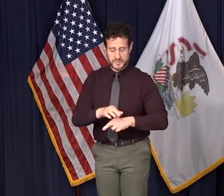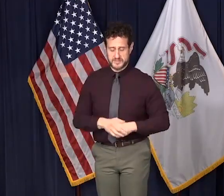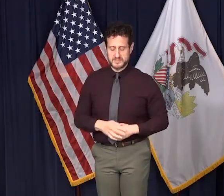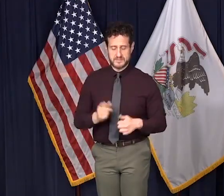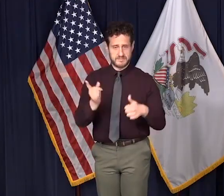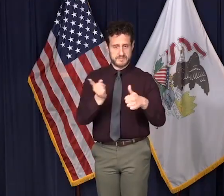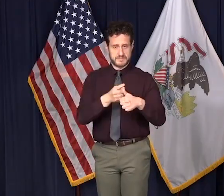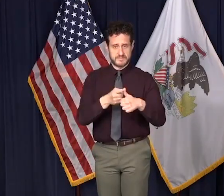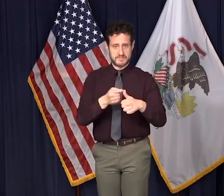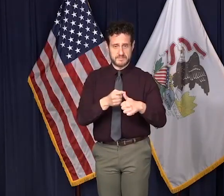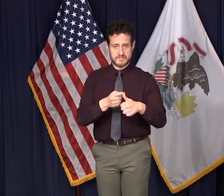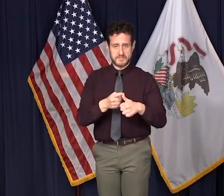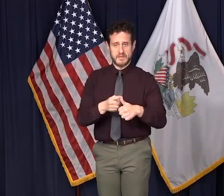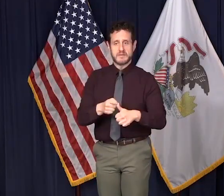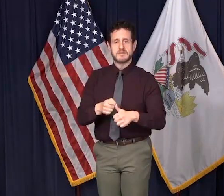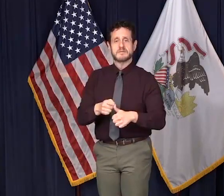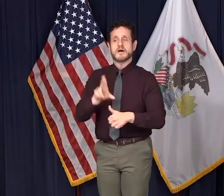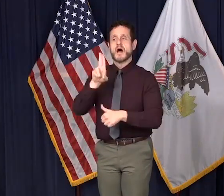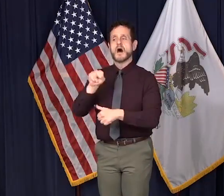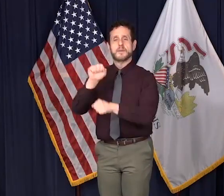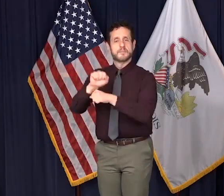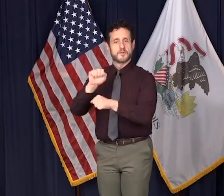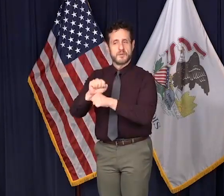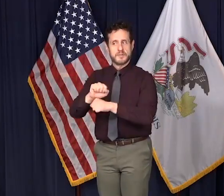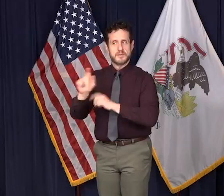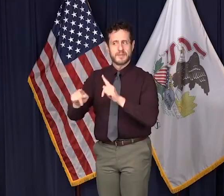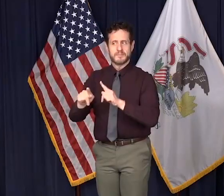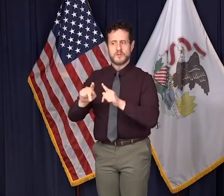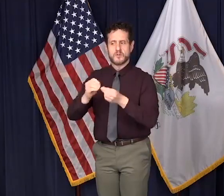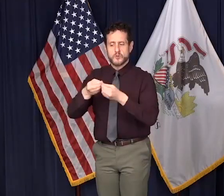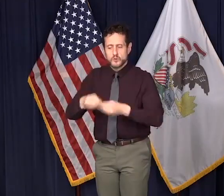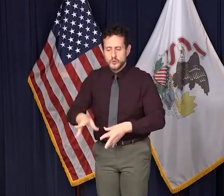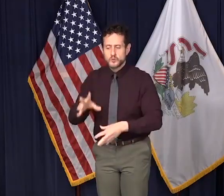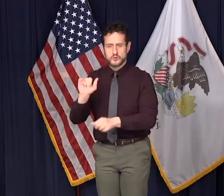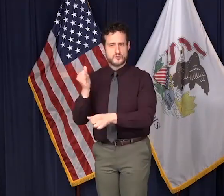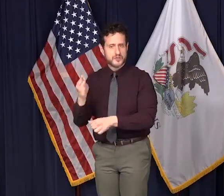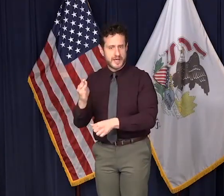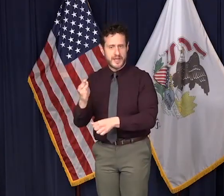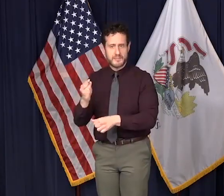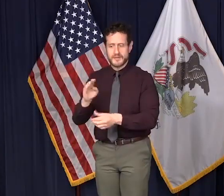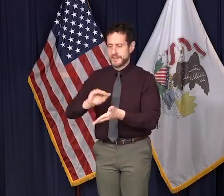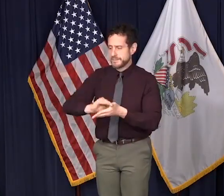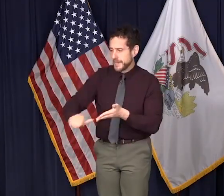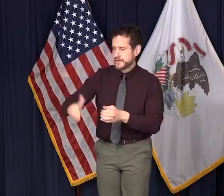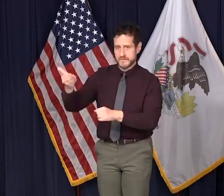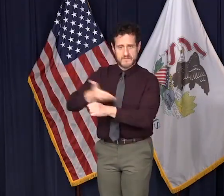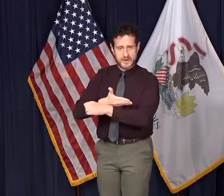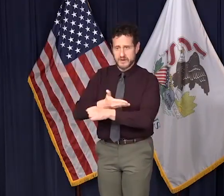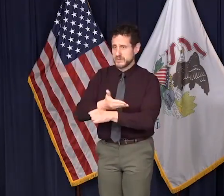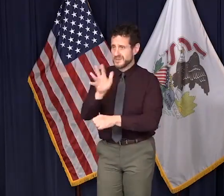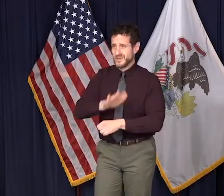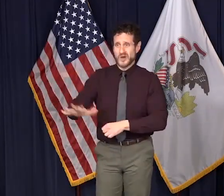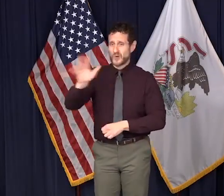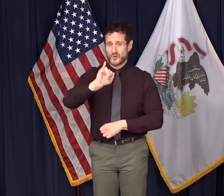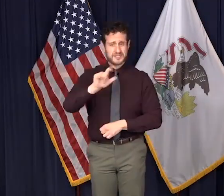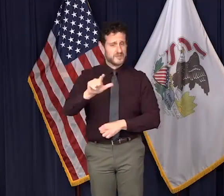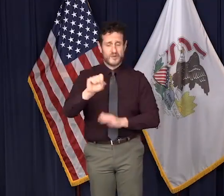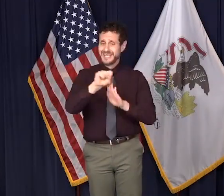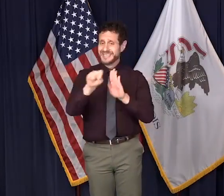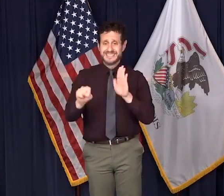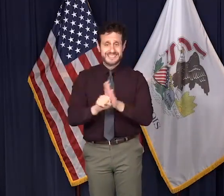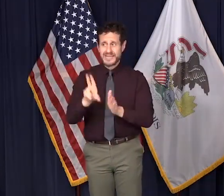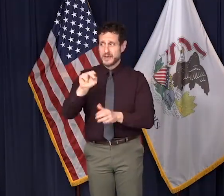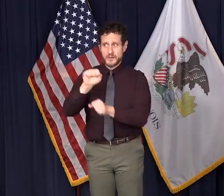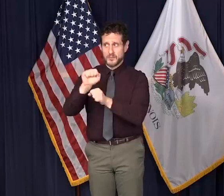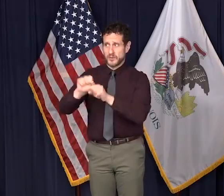First, unemployment. Across the nation, state unemployment systems have been overwhelmed by the unprecedented